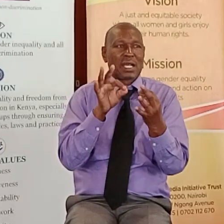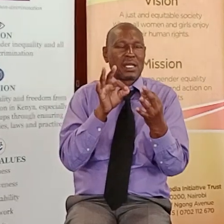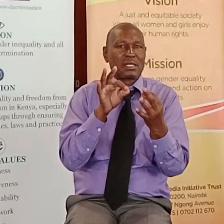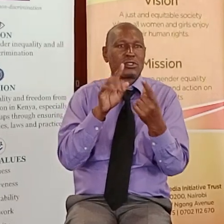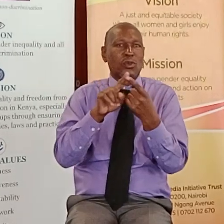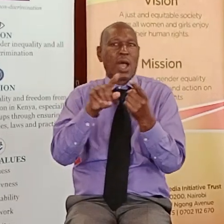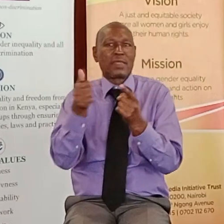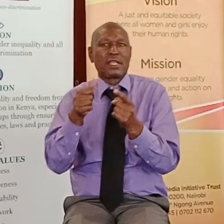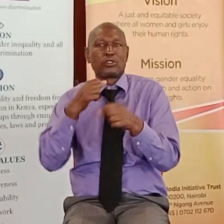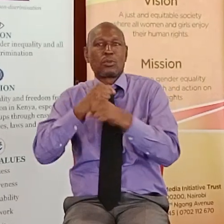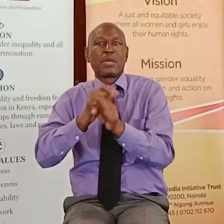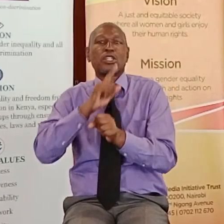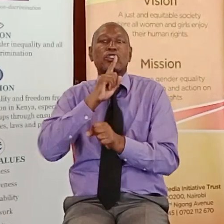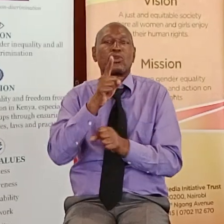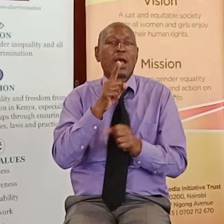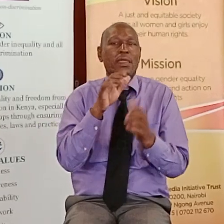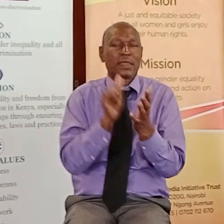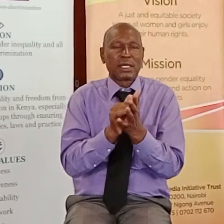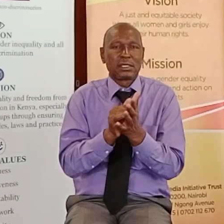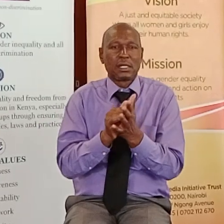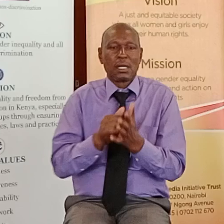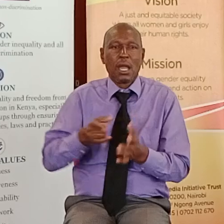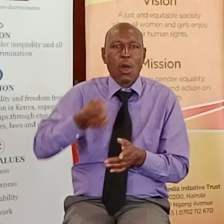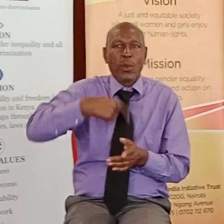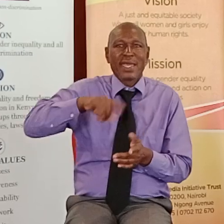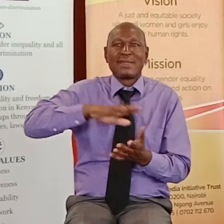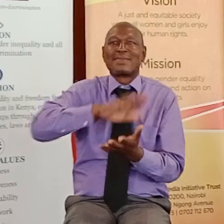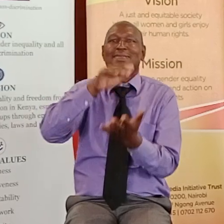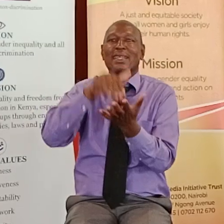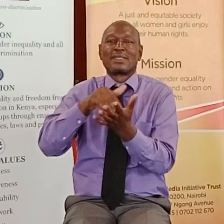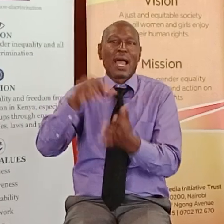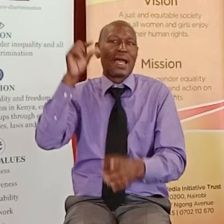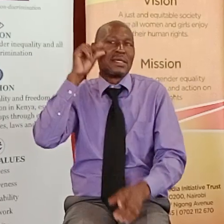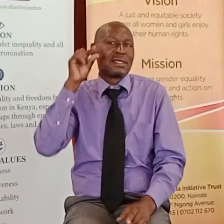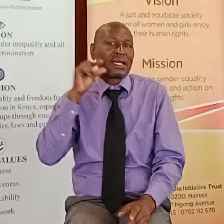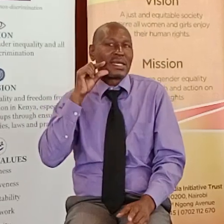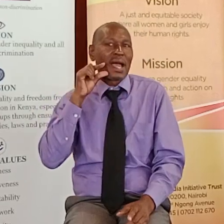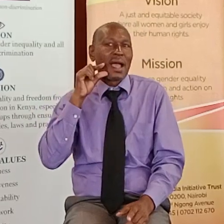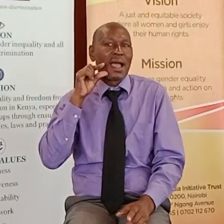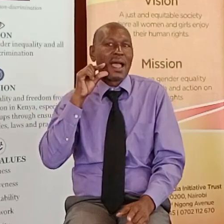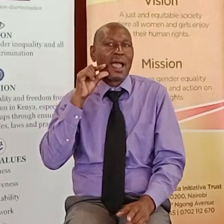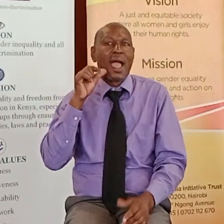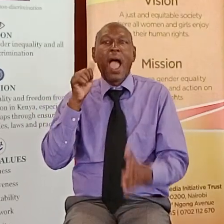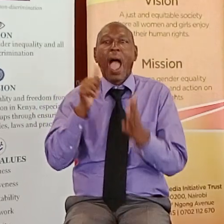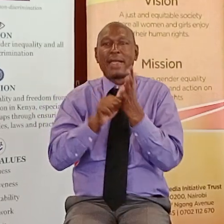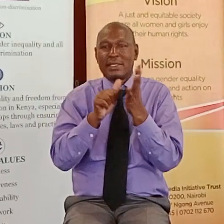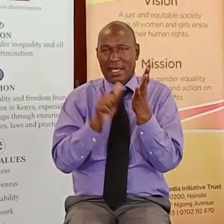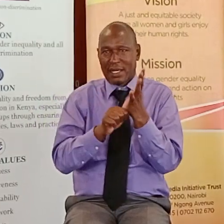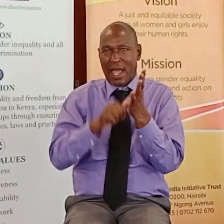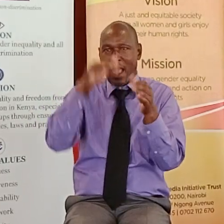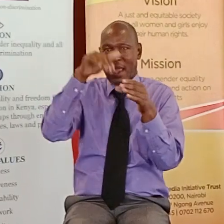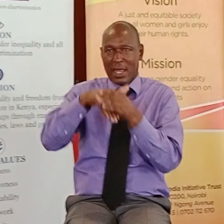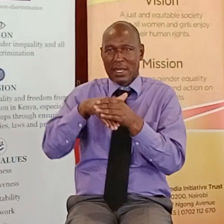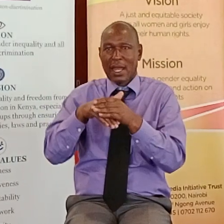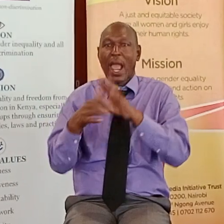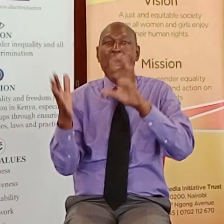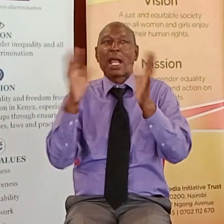to ensure that we center the gender agenda in climate change. One of the